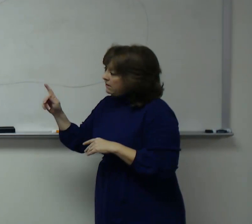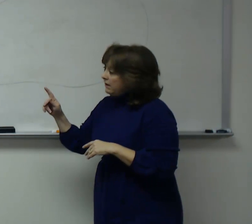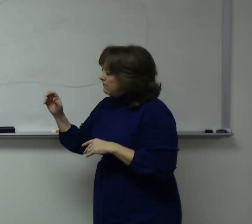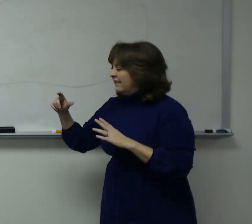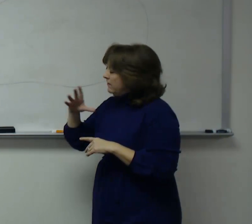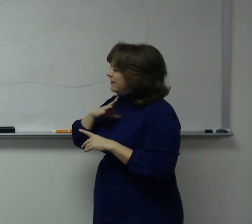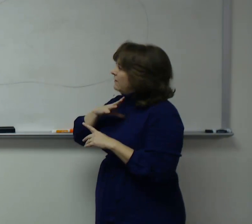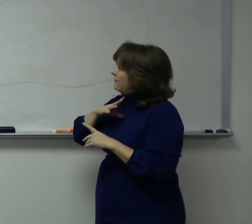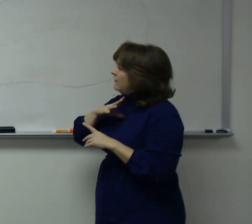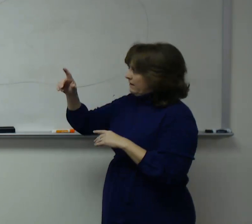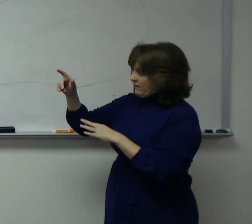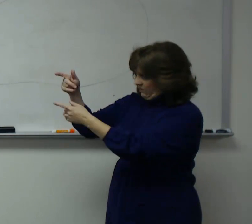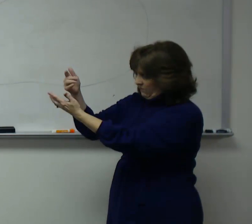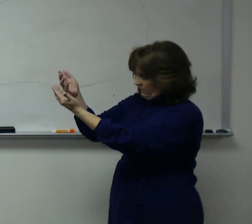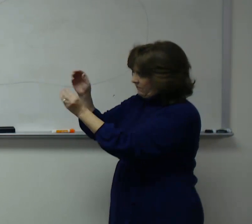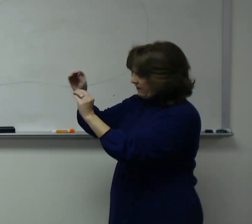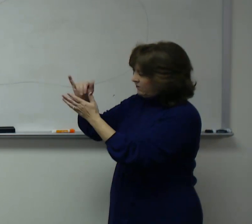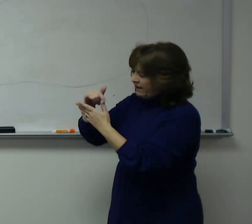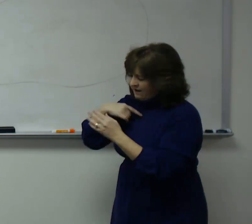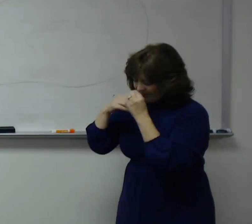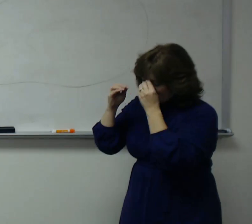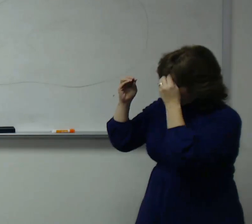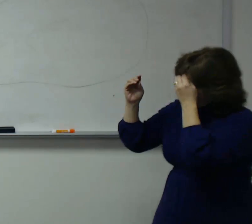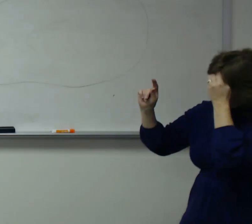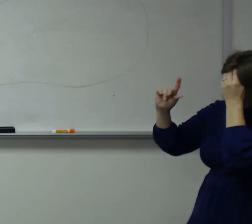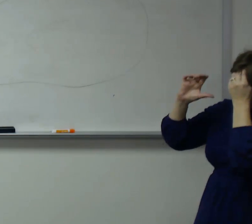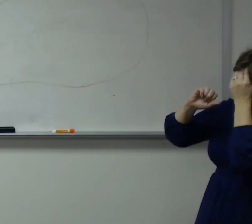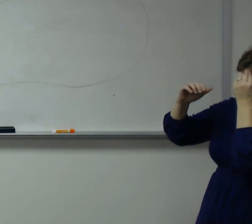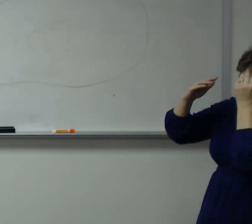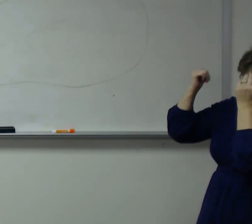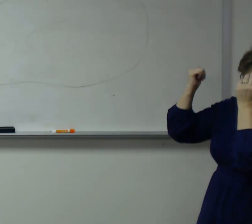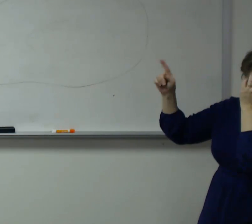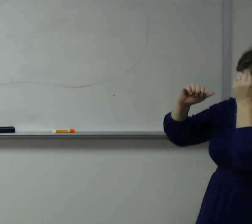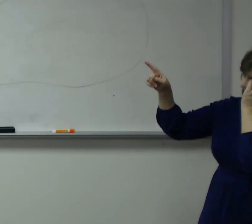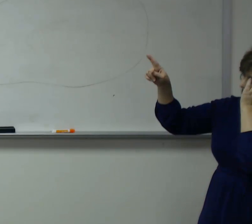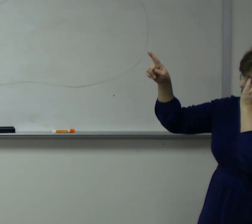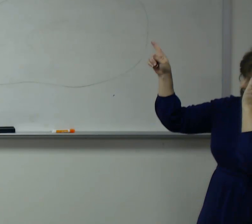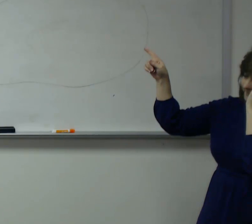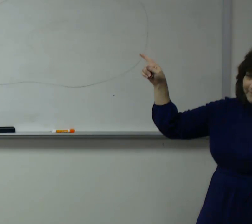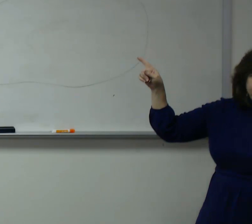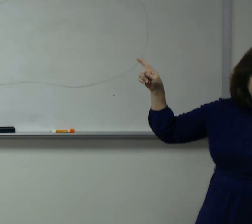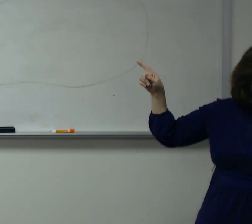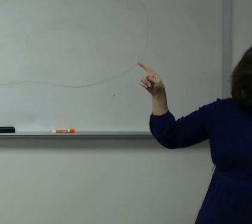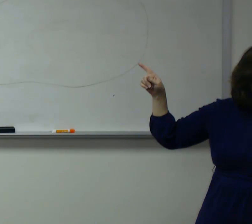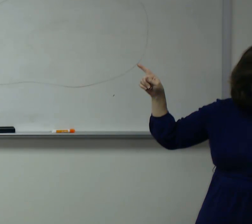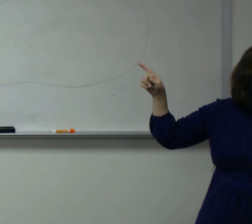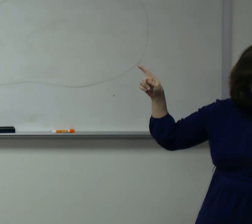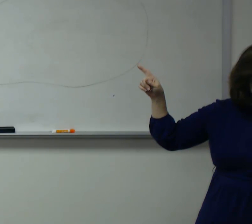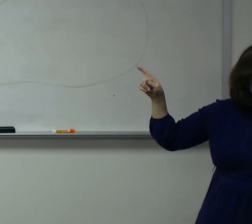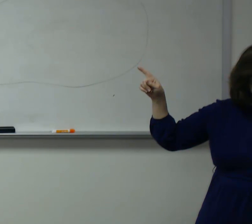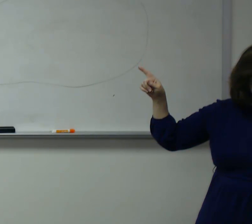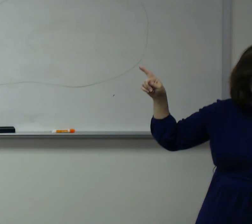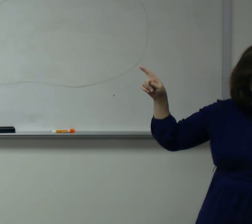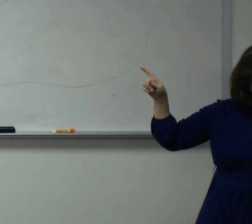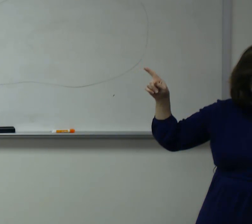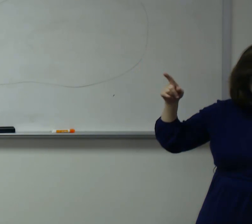okay, no, that's fine. You teach that. What did we forget? Is there a specific sign for parents